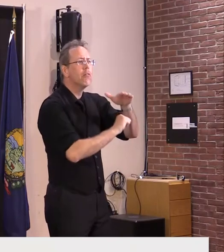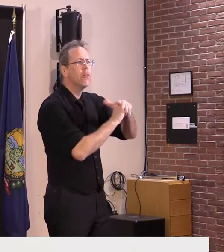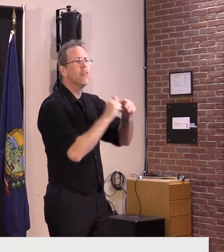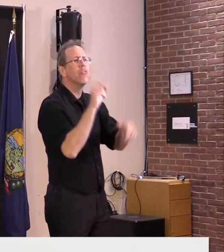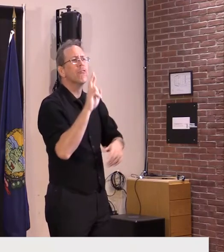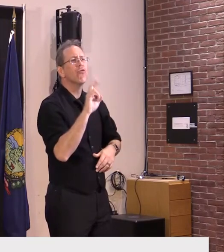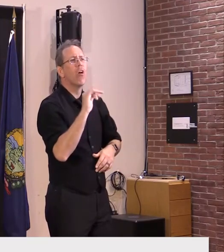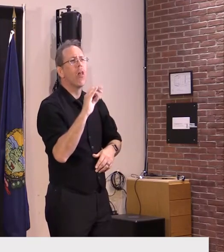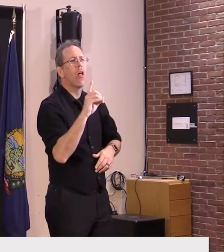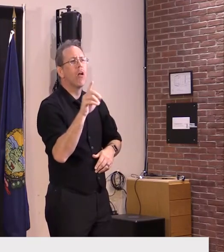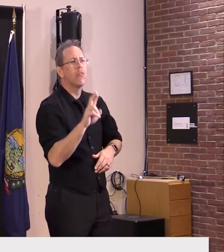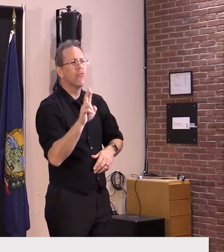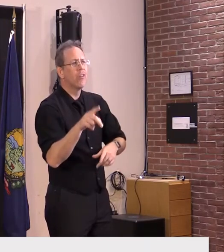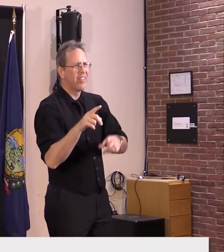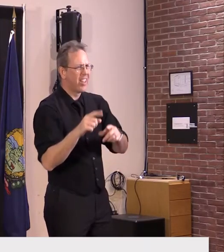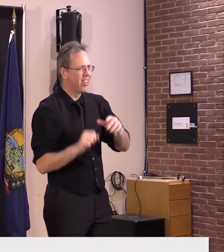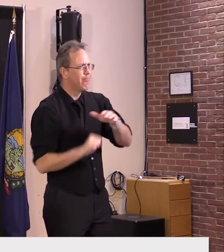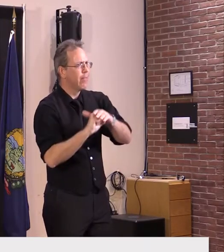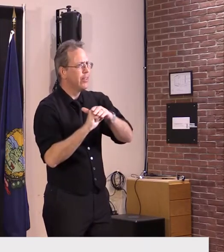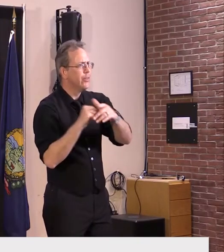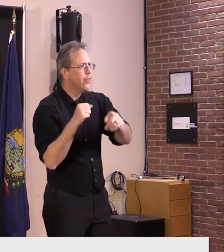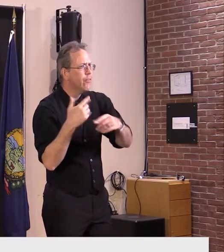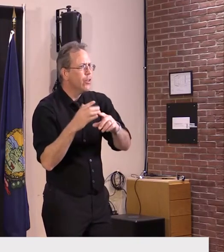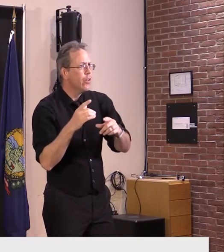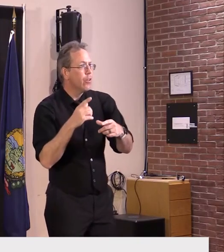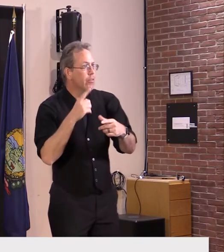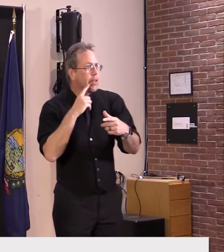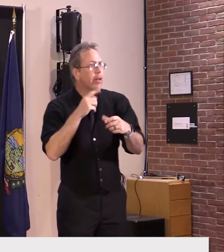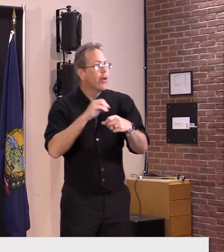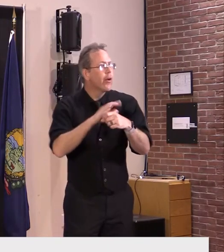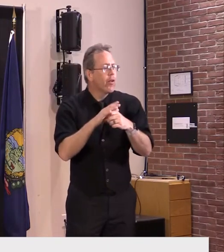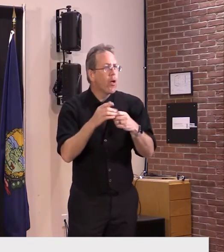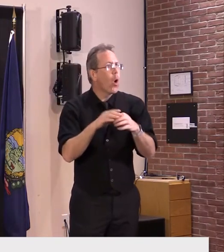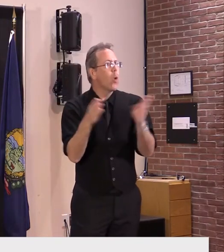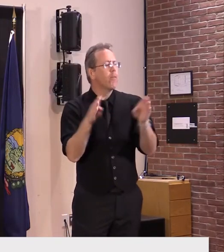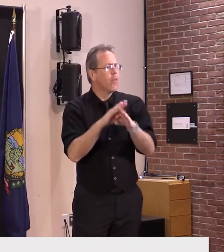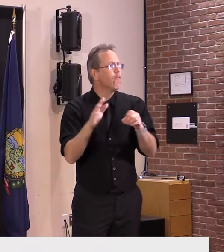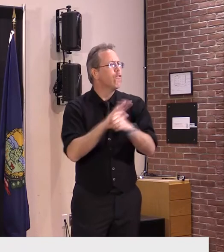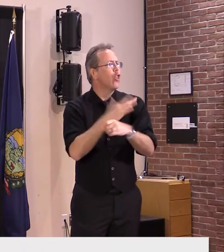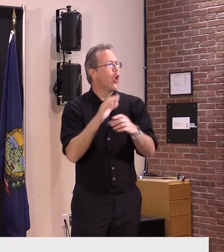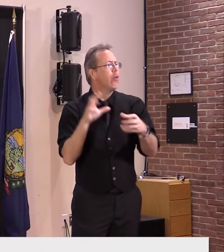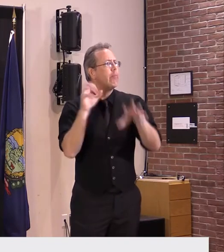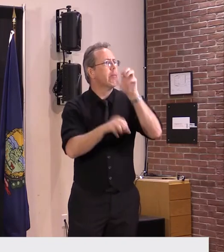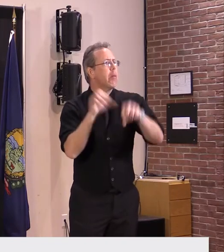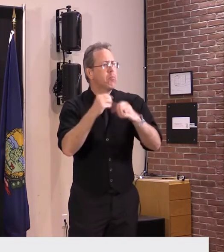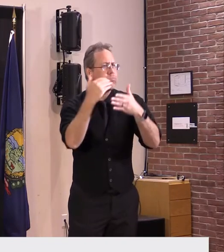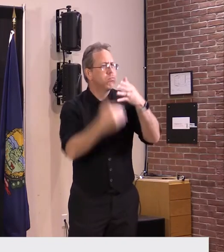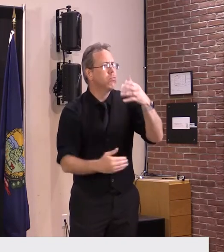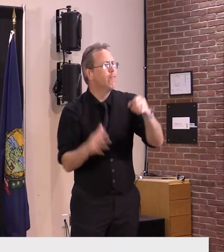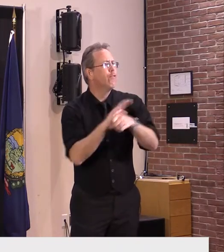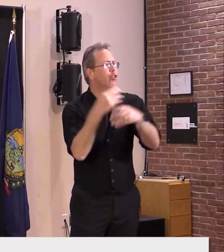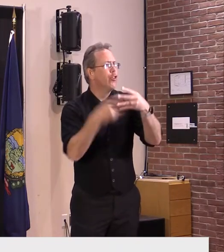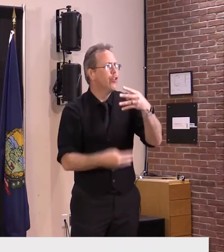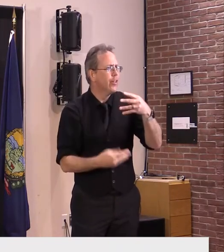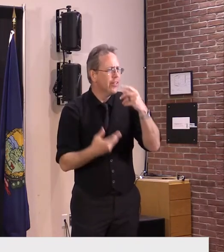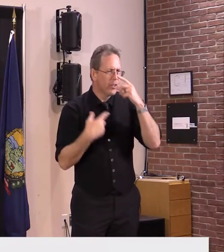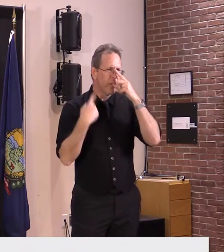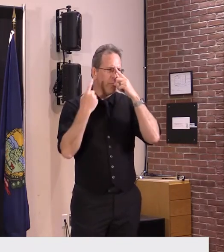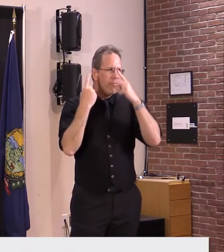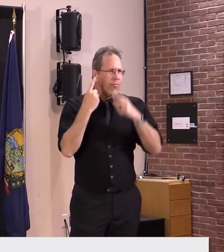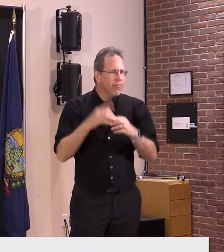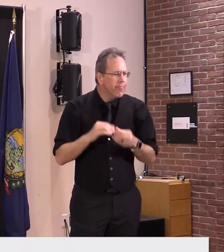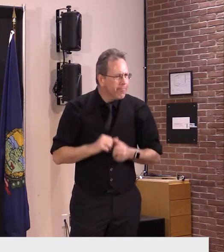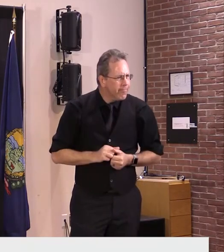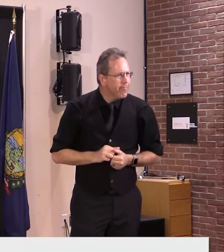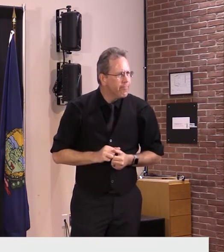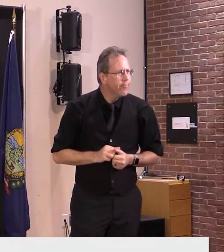COVID unit and have already filled that COVID unit up. Does that, well, I guess, first off, you know, is the